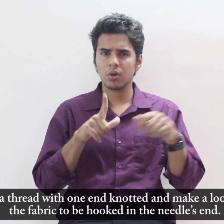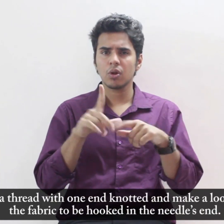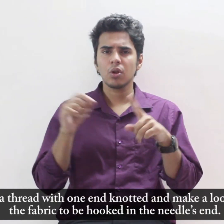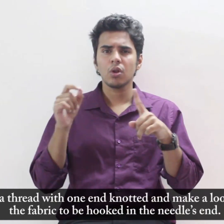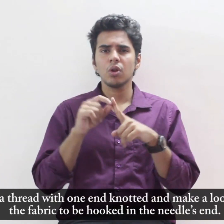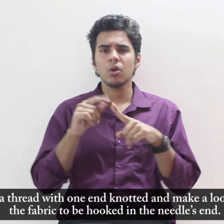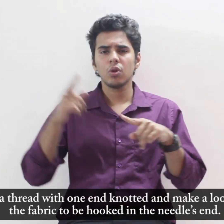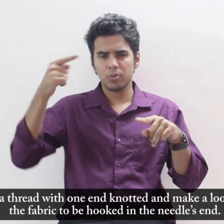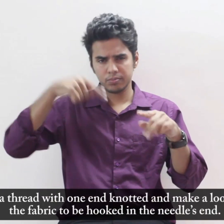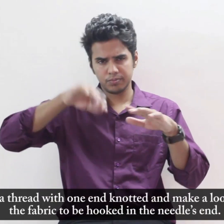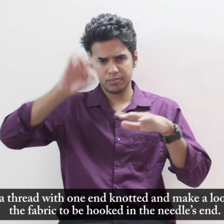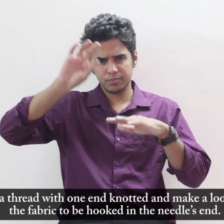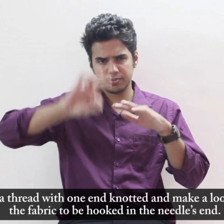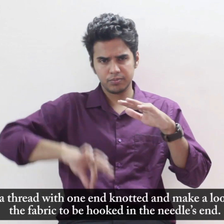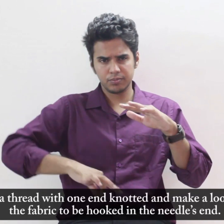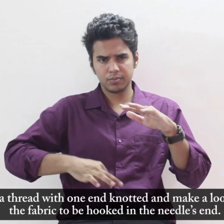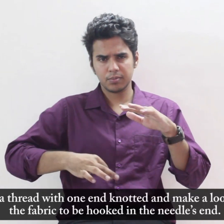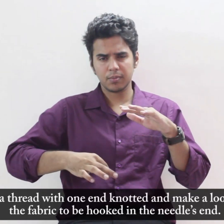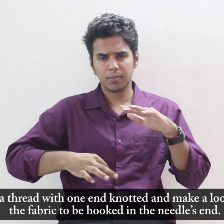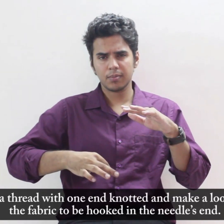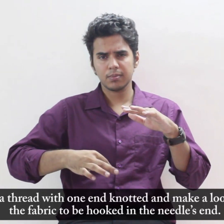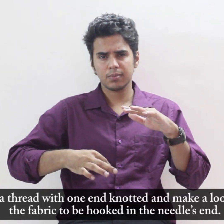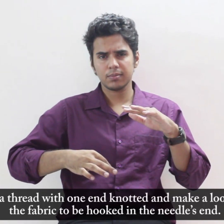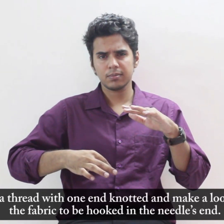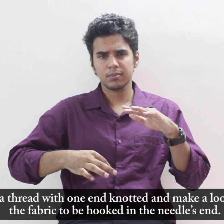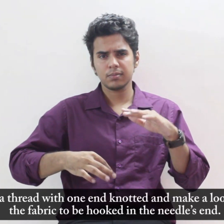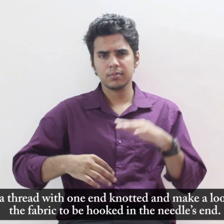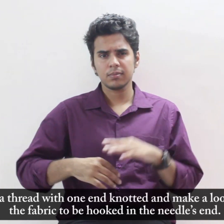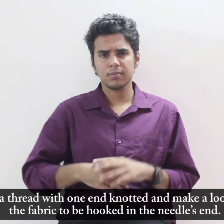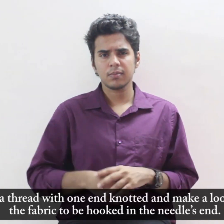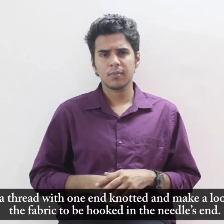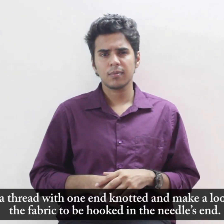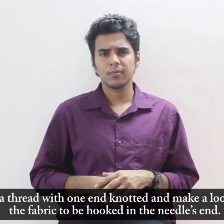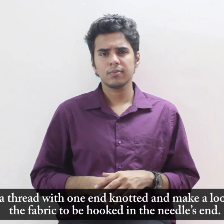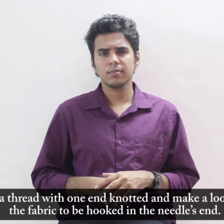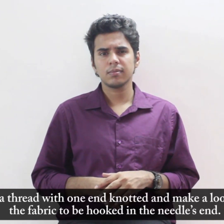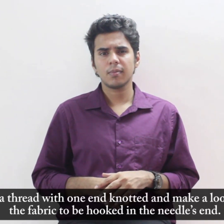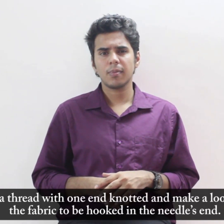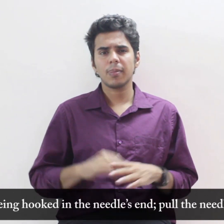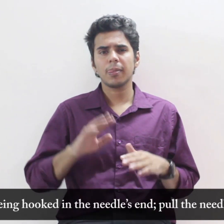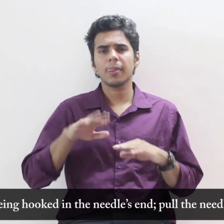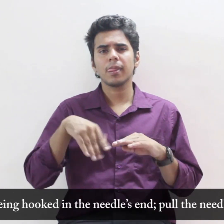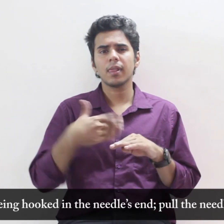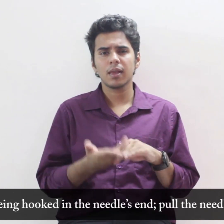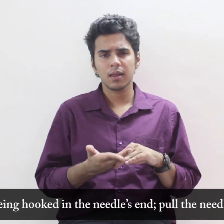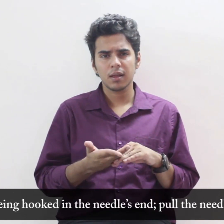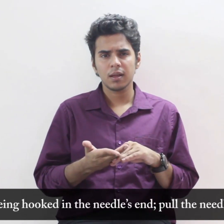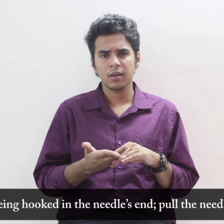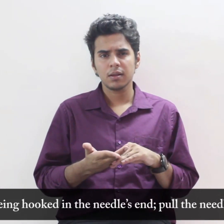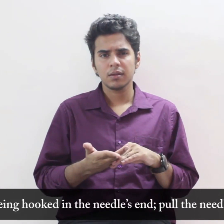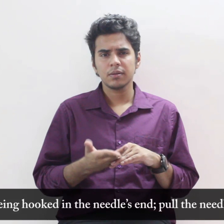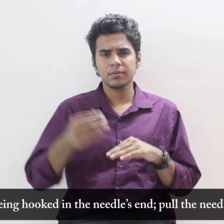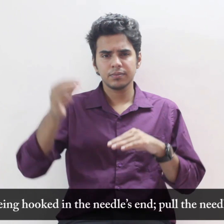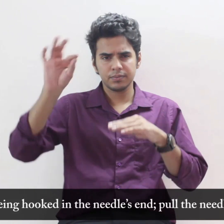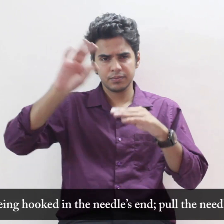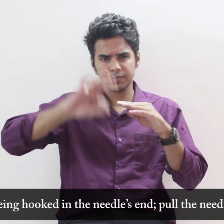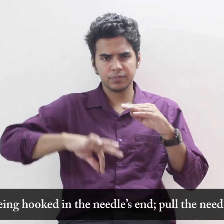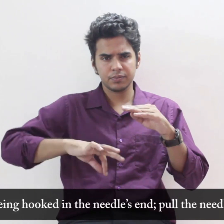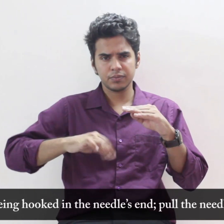under the fabric to be hooked in the needle's end. After being hooked in the needle's end, pull